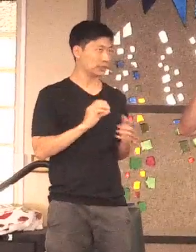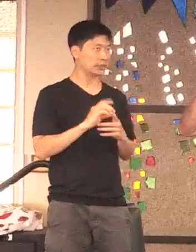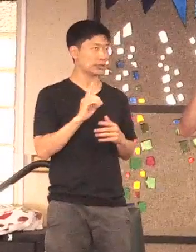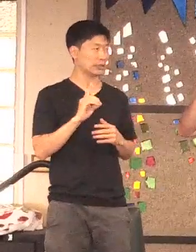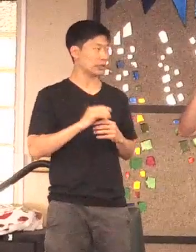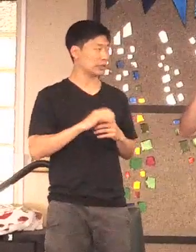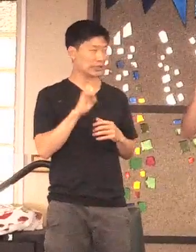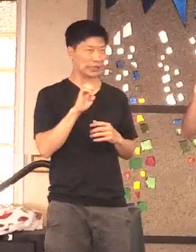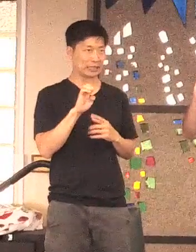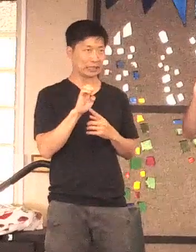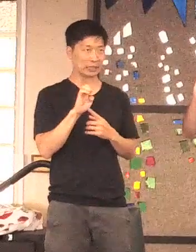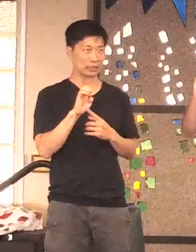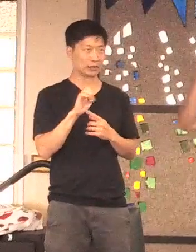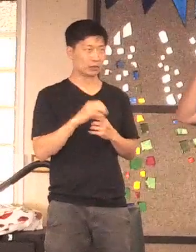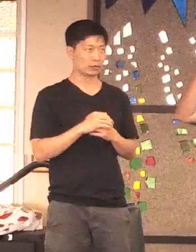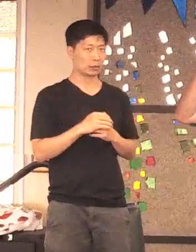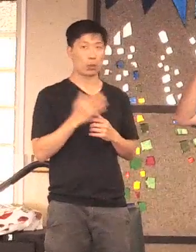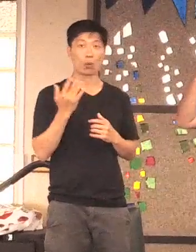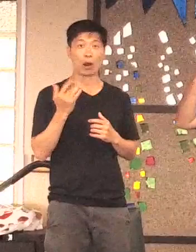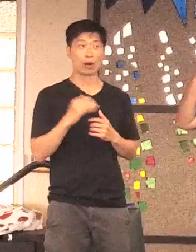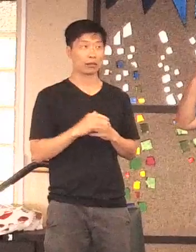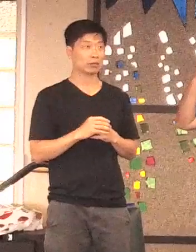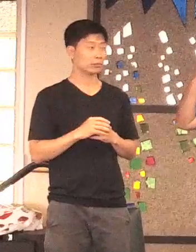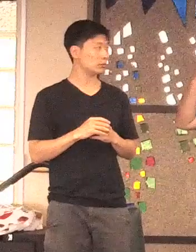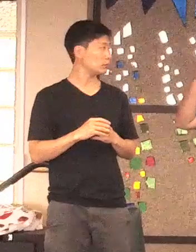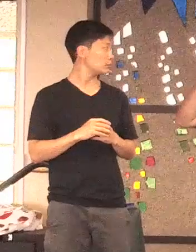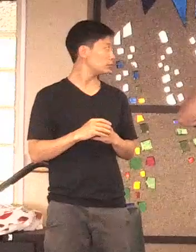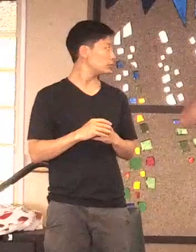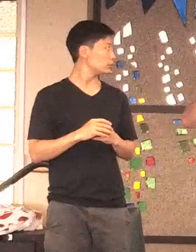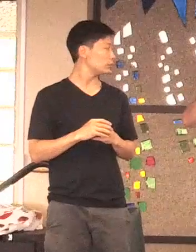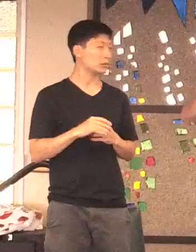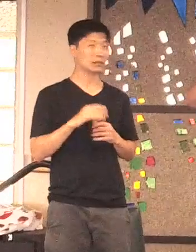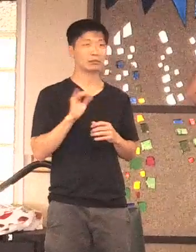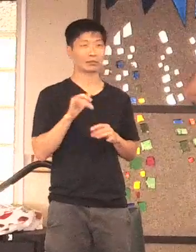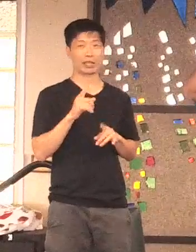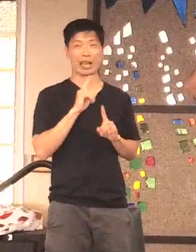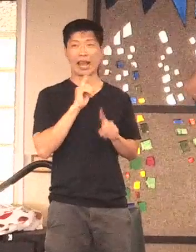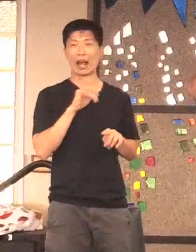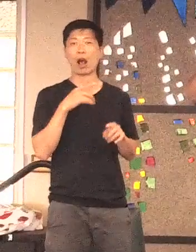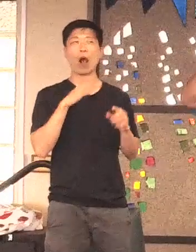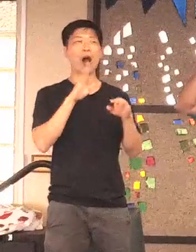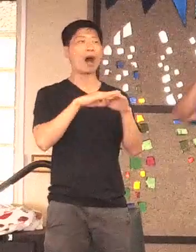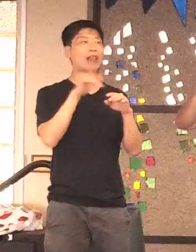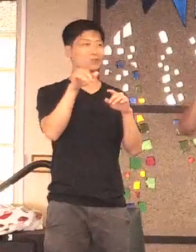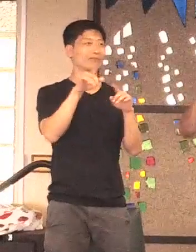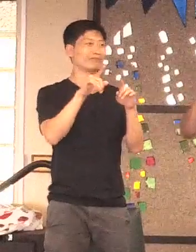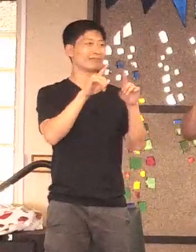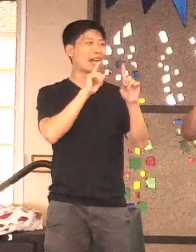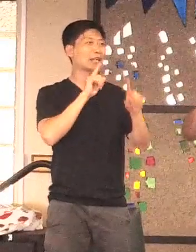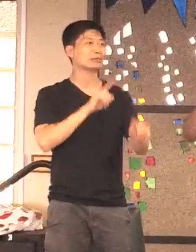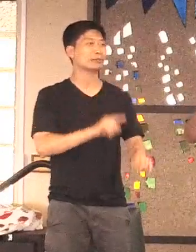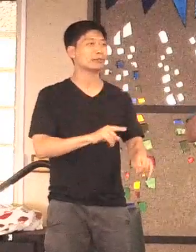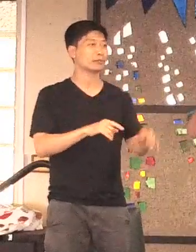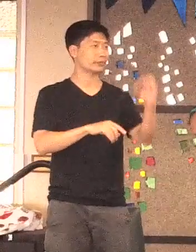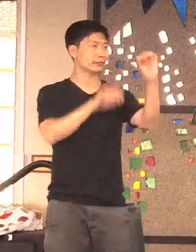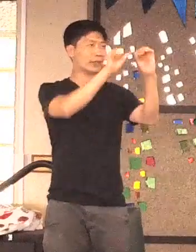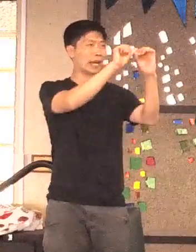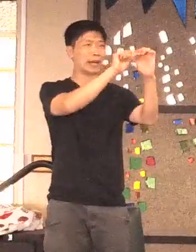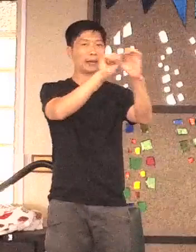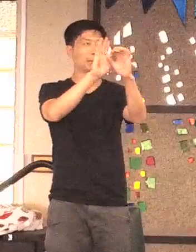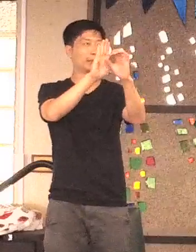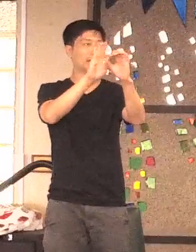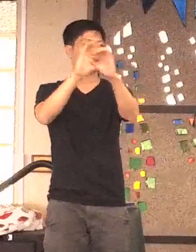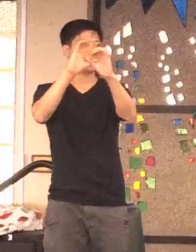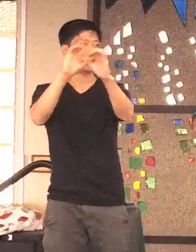D, E. You know why? Because that's the answers on the sheet. So we were like,